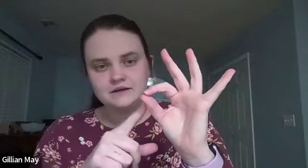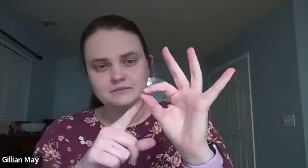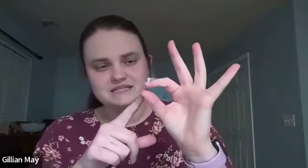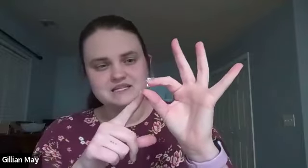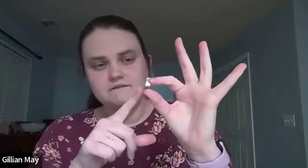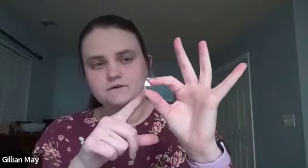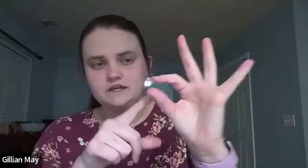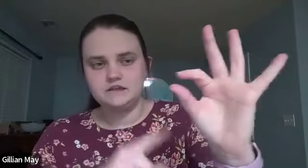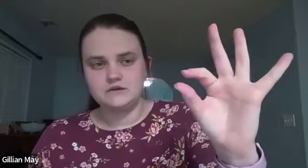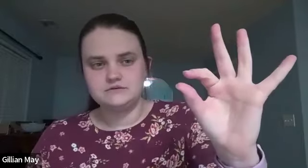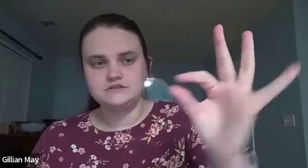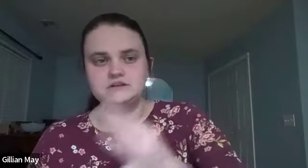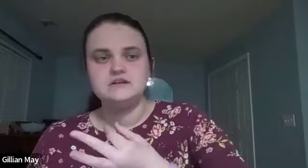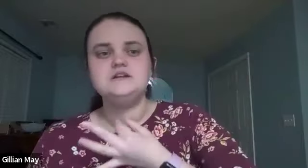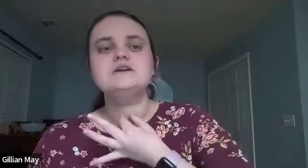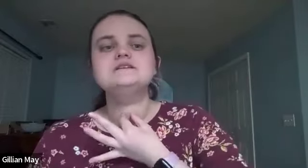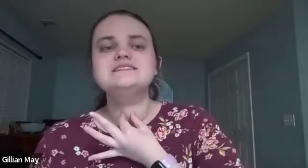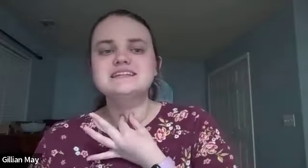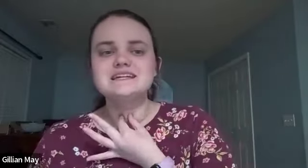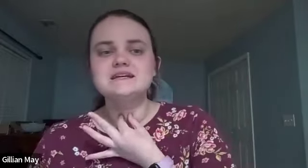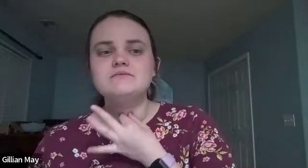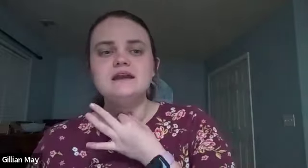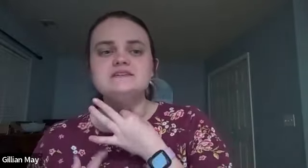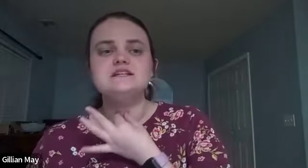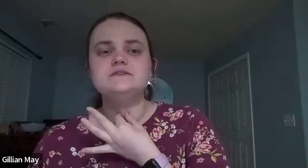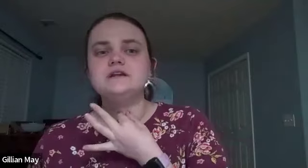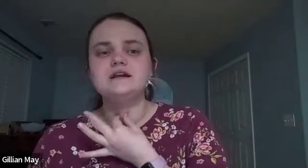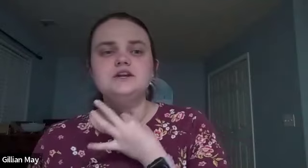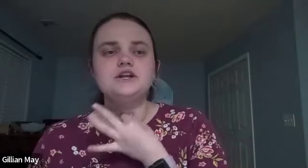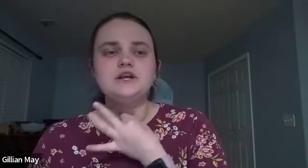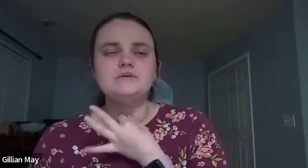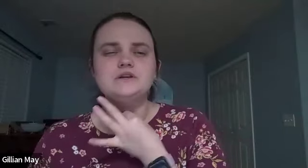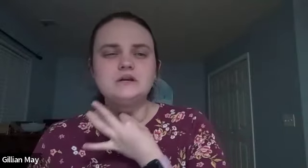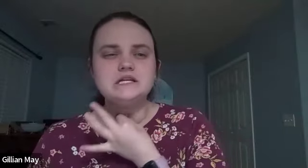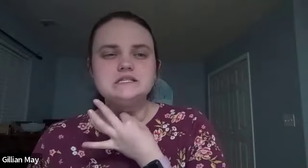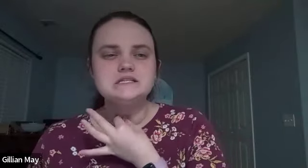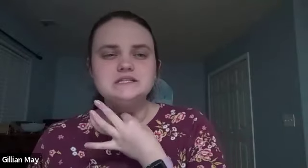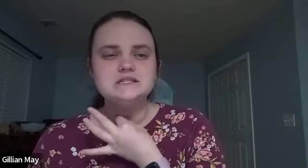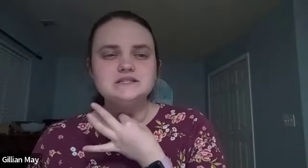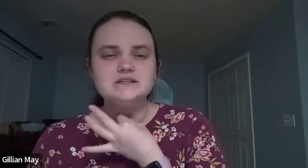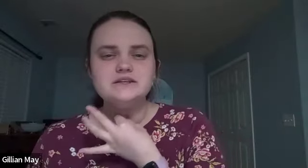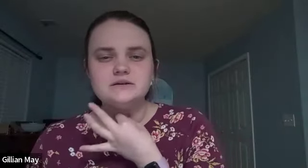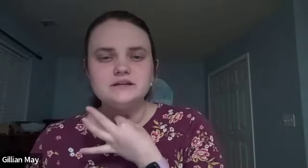but it's not fully closed. And you're going to stick it right in the center of your neck, and you're going to go curious.